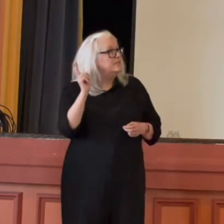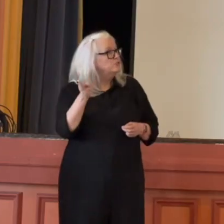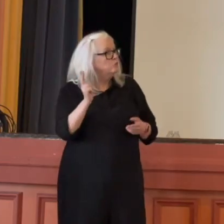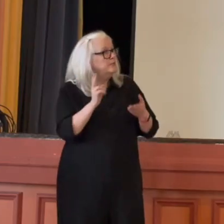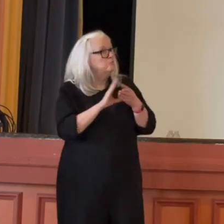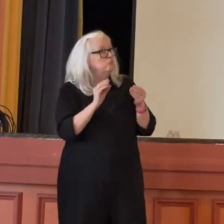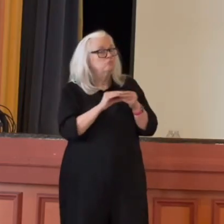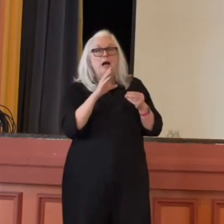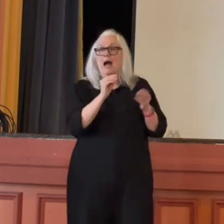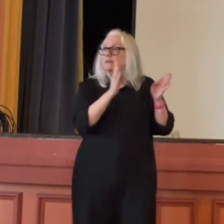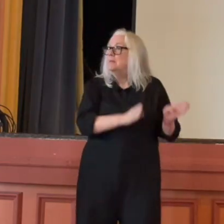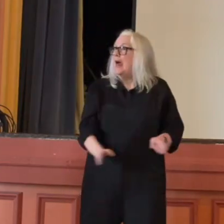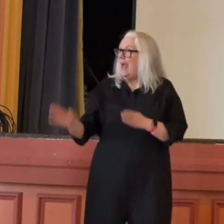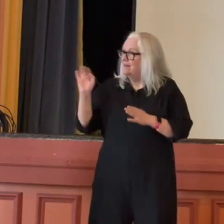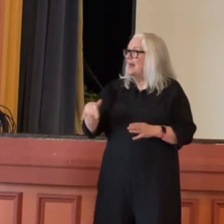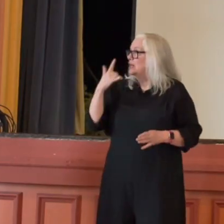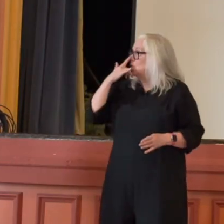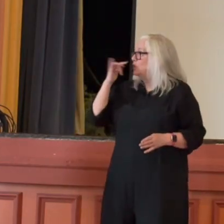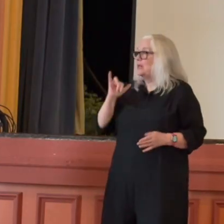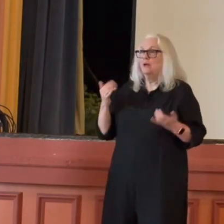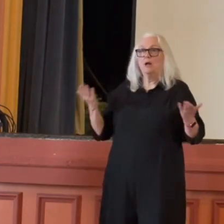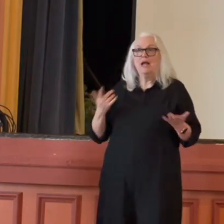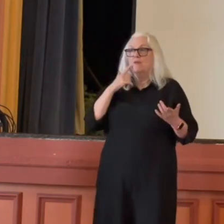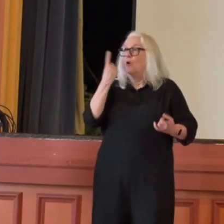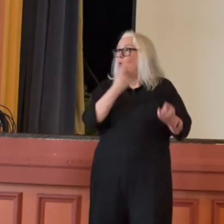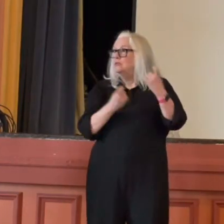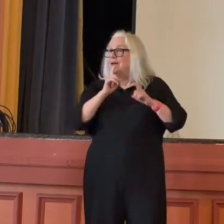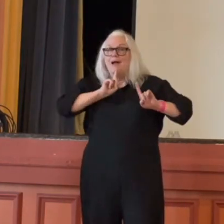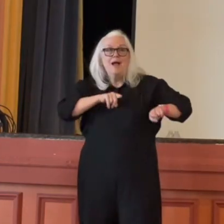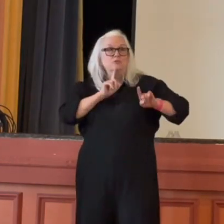And we're now here for questions and answers.